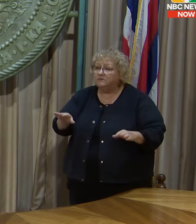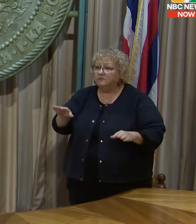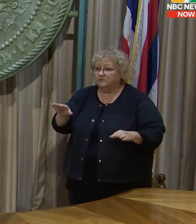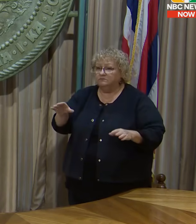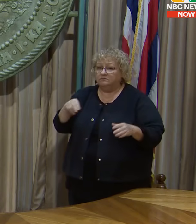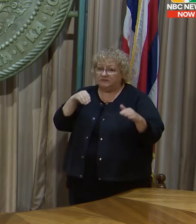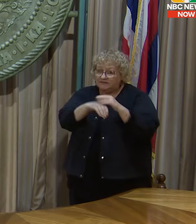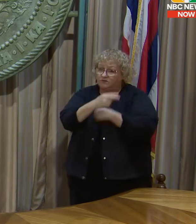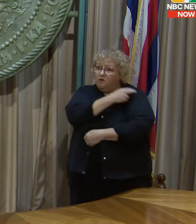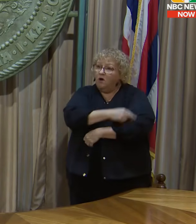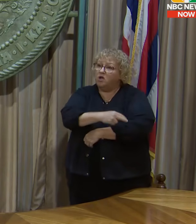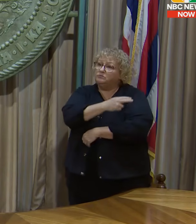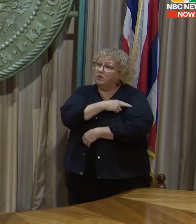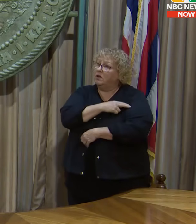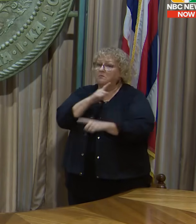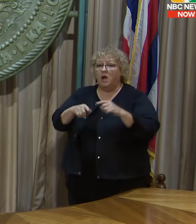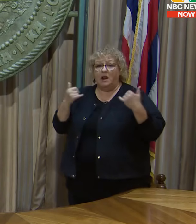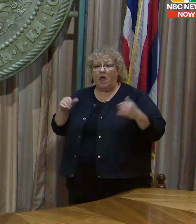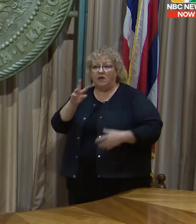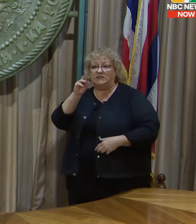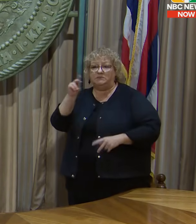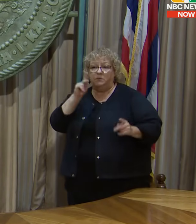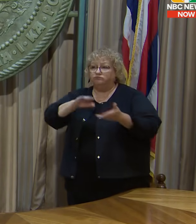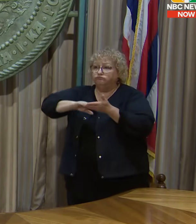are now, as far as we know,